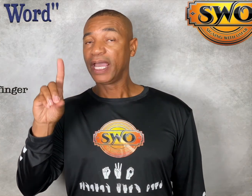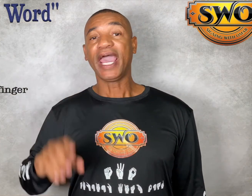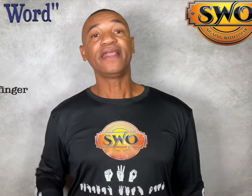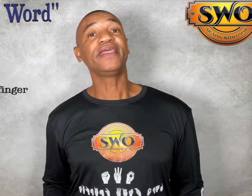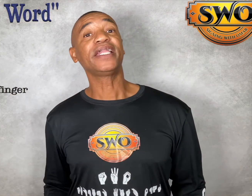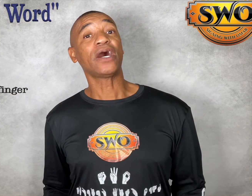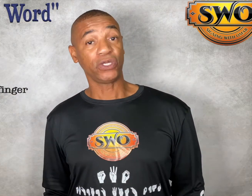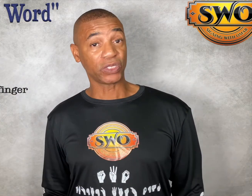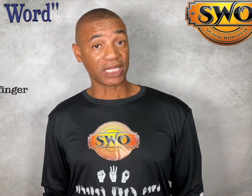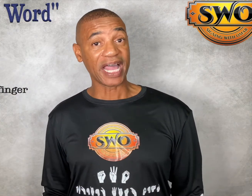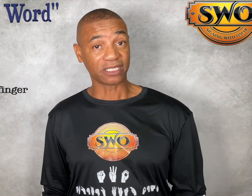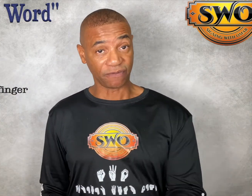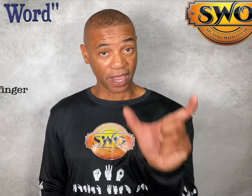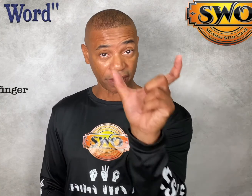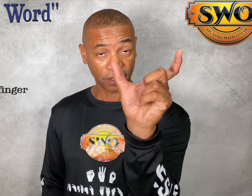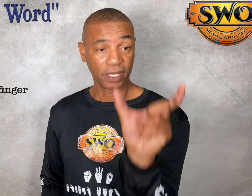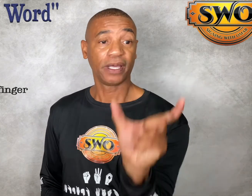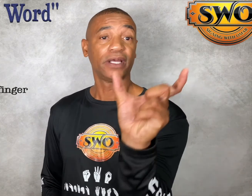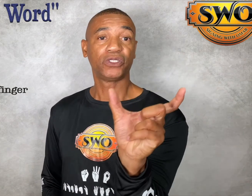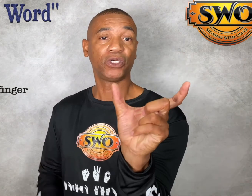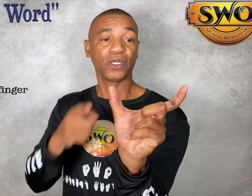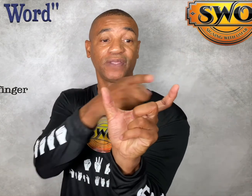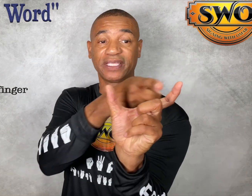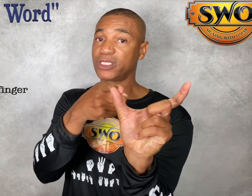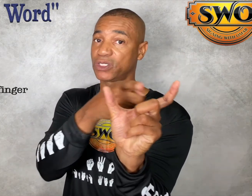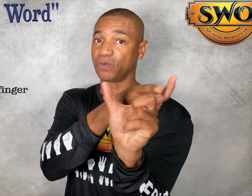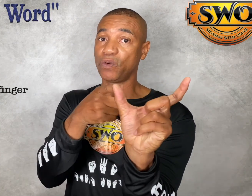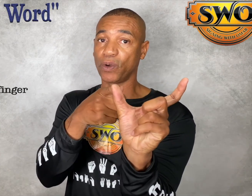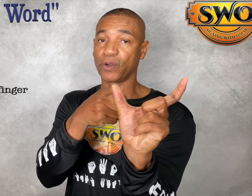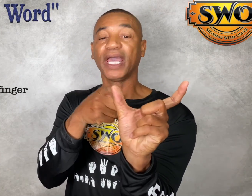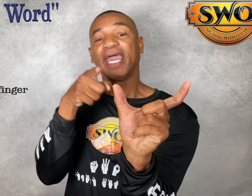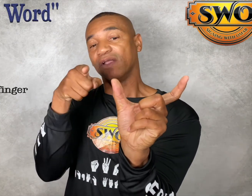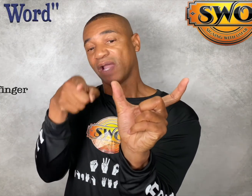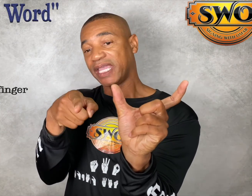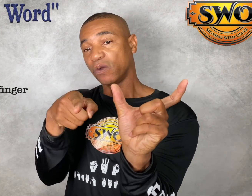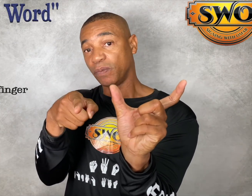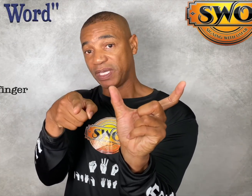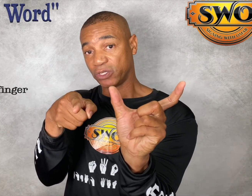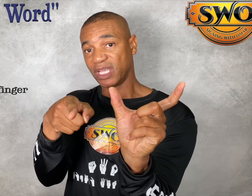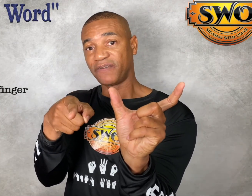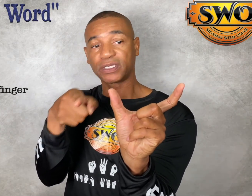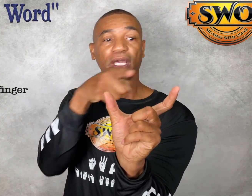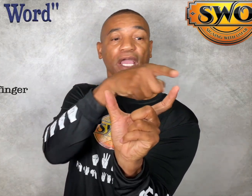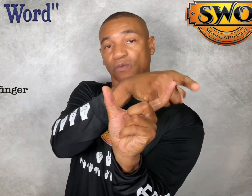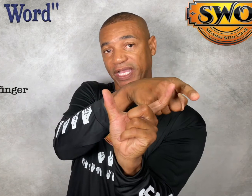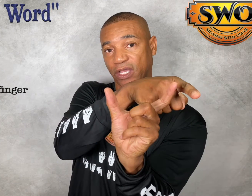And then I'll use a classifier showing you that this is the root word, and right here would be your suffix and right here would be